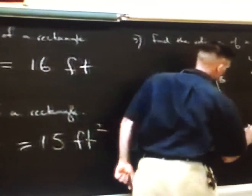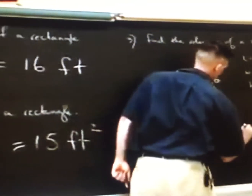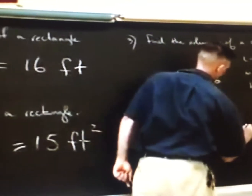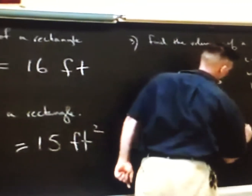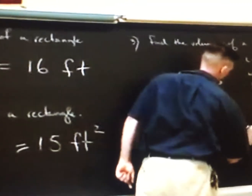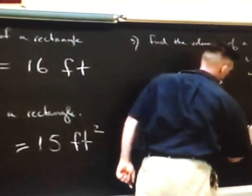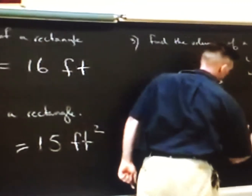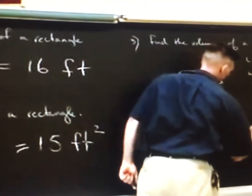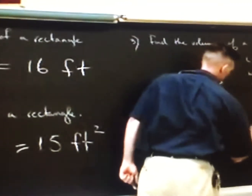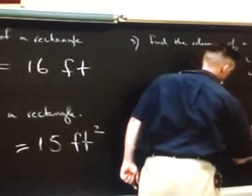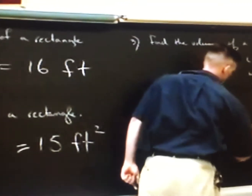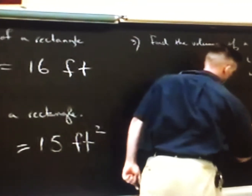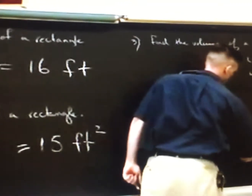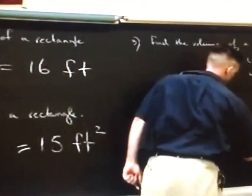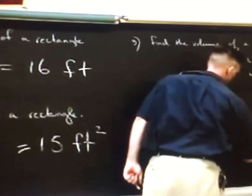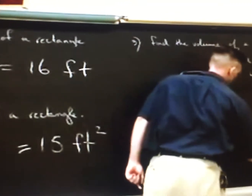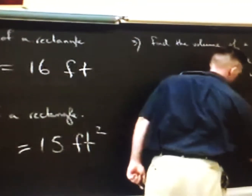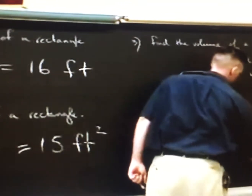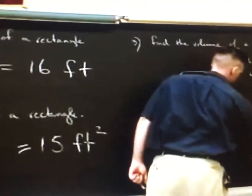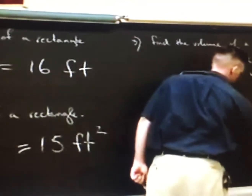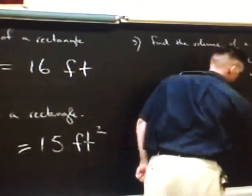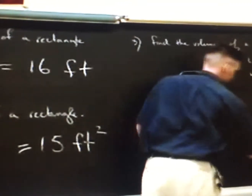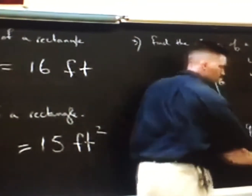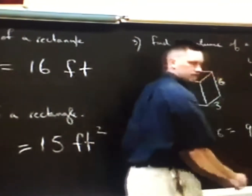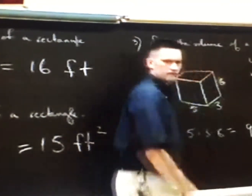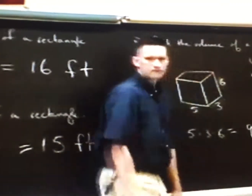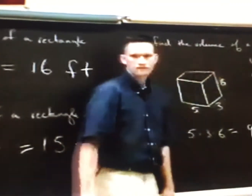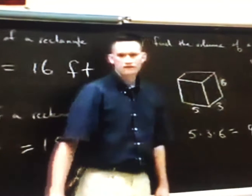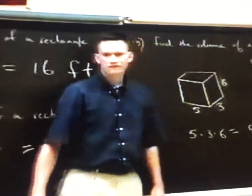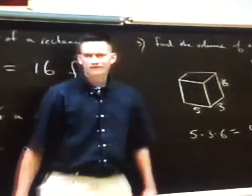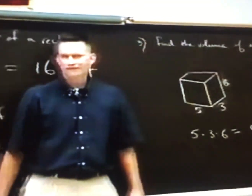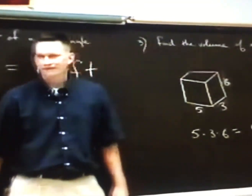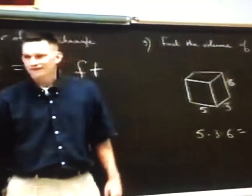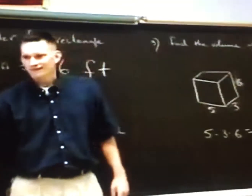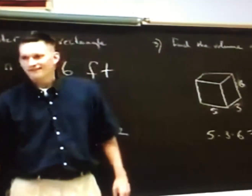we get 90 centimeters here.